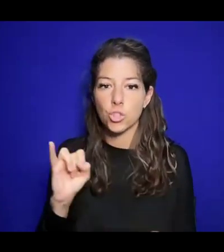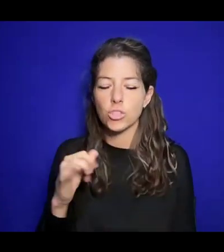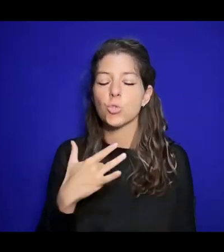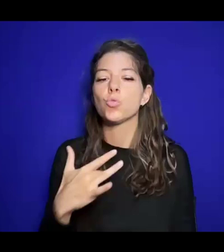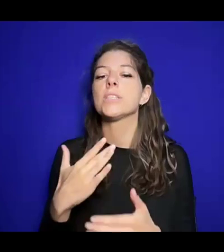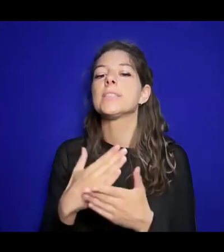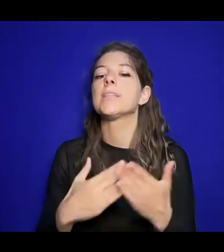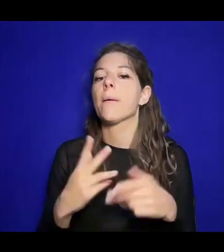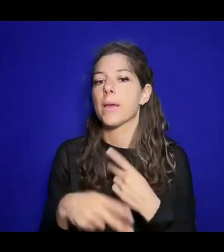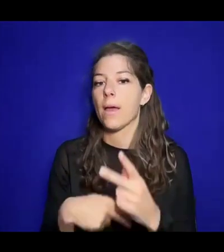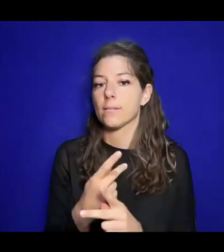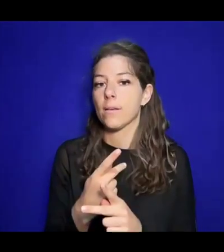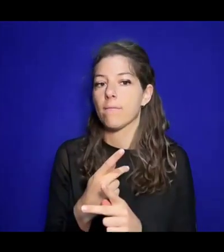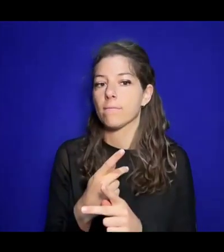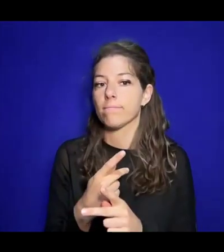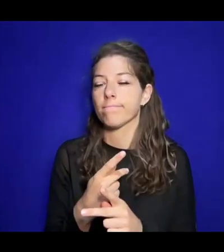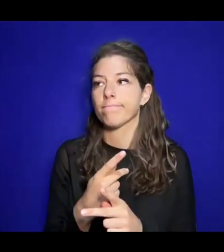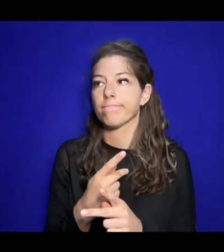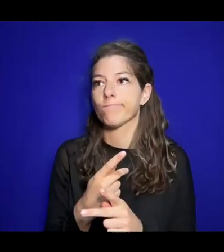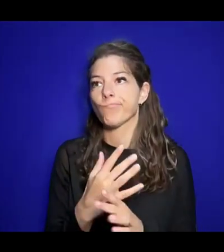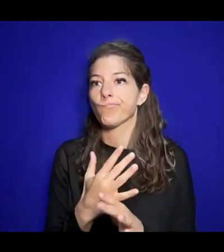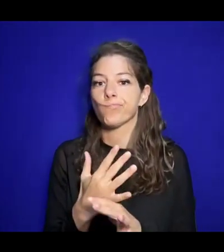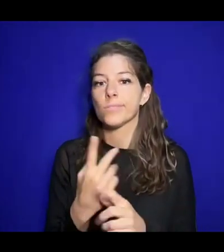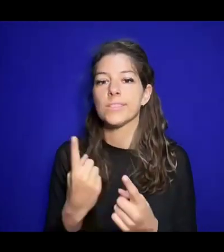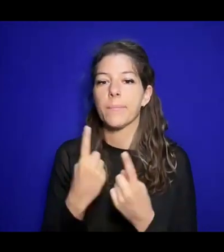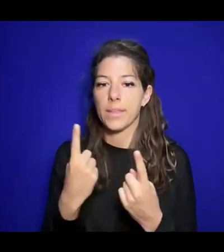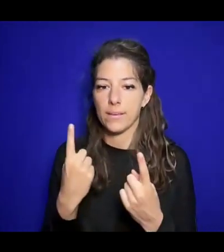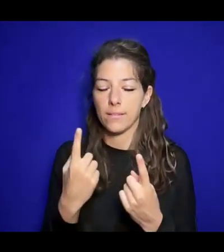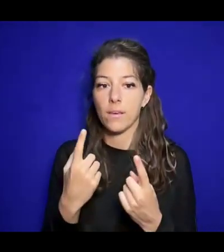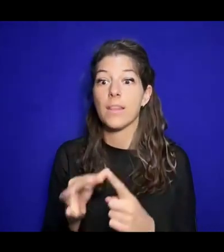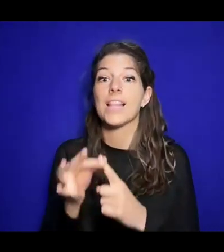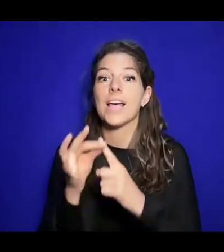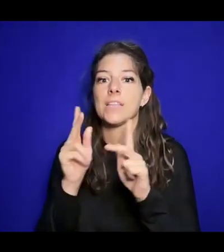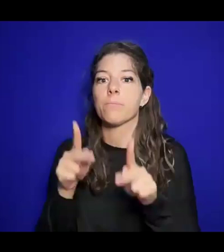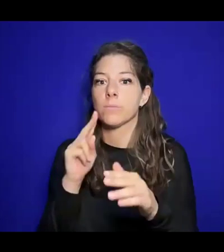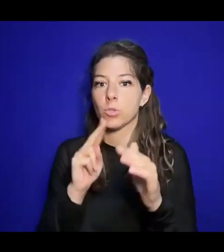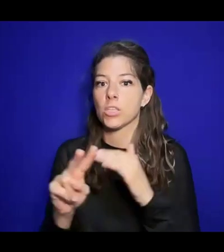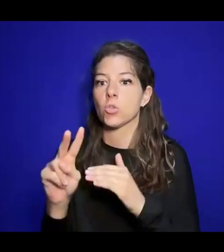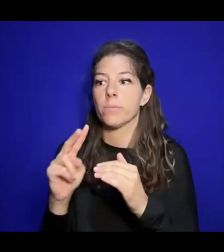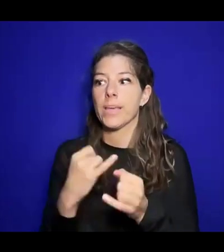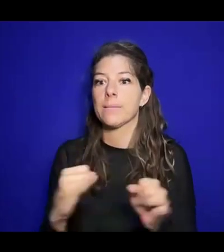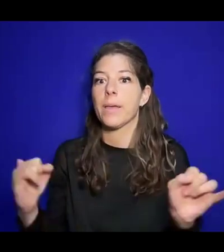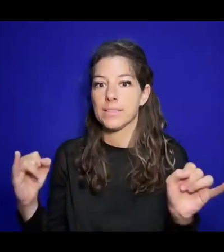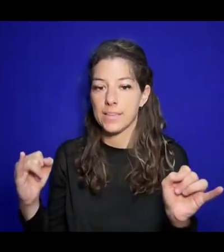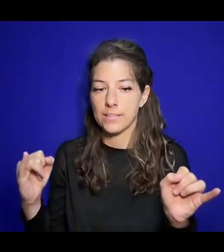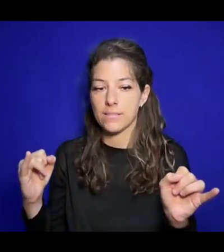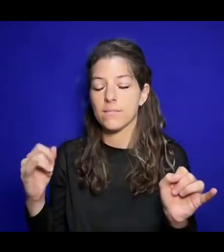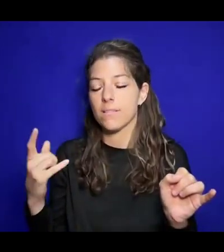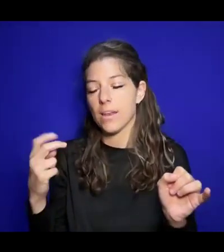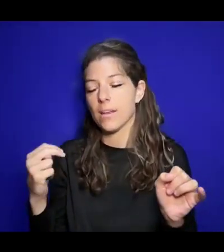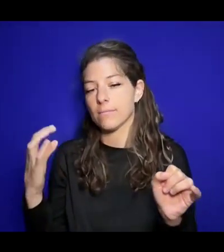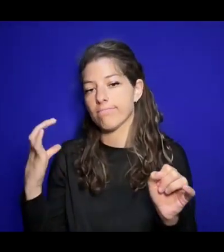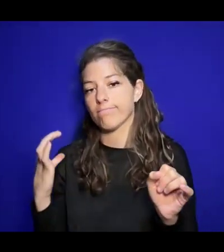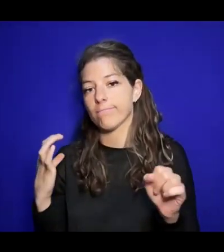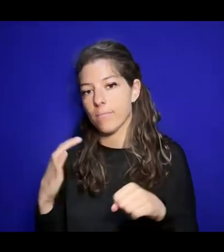some kind of uh, something, unless the person's predicted to be independent. And then it falls on